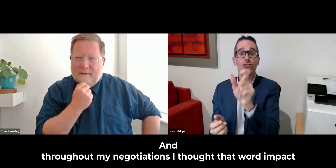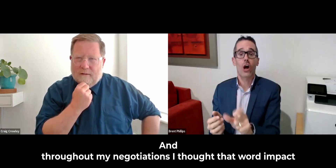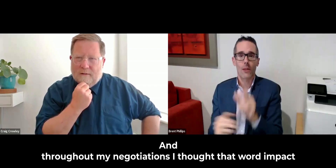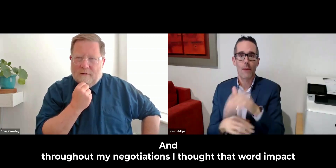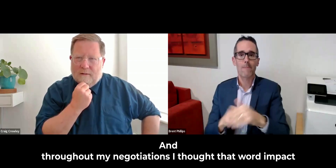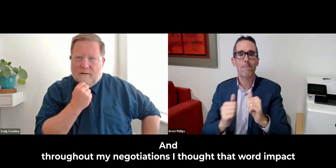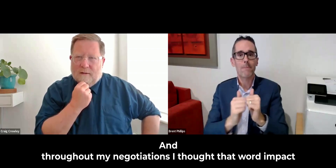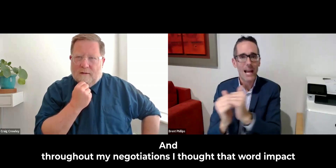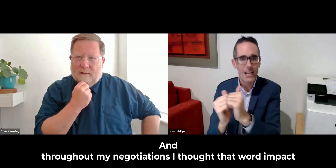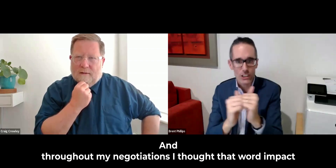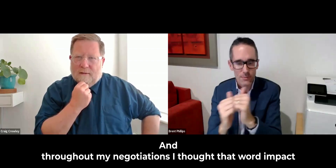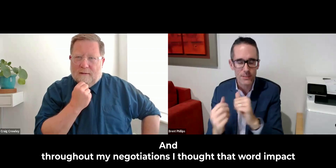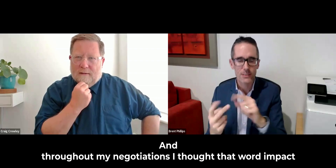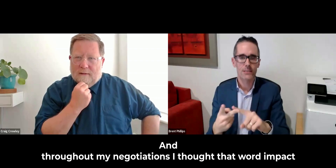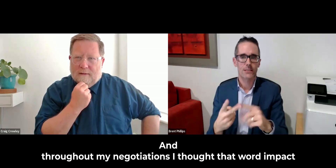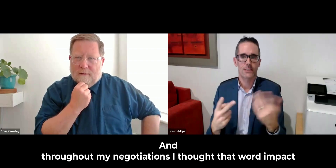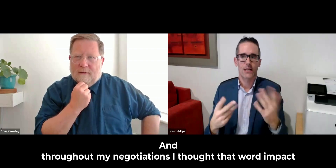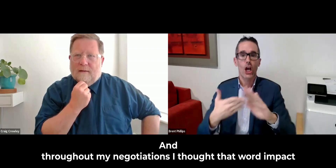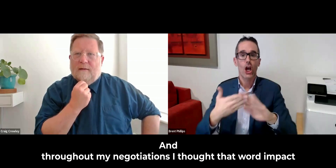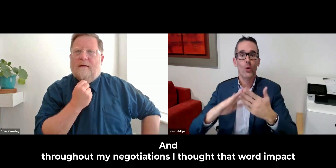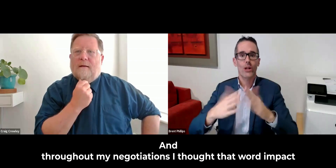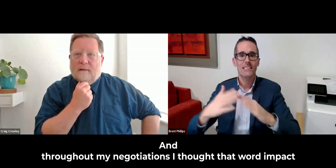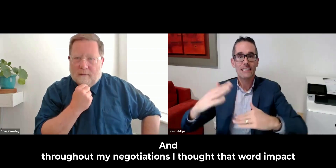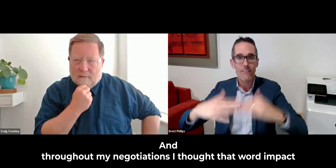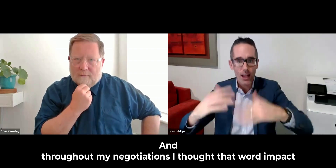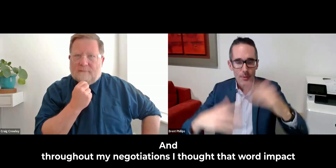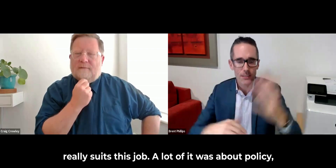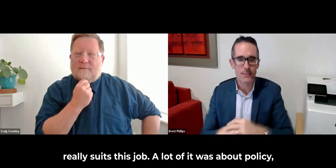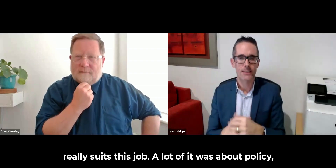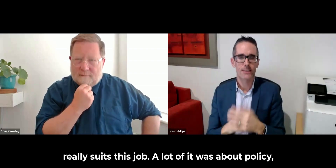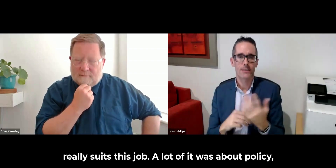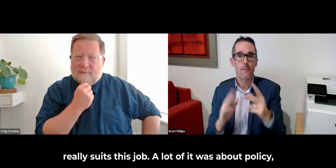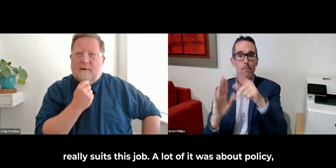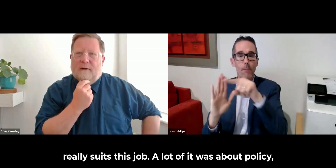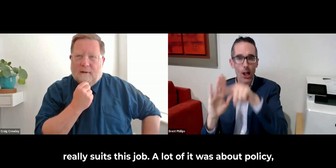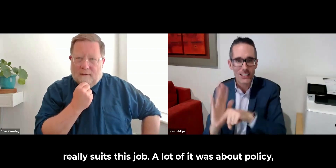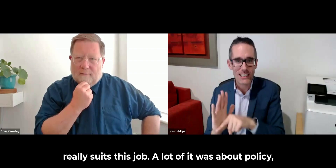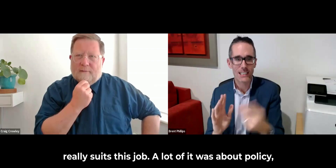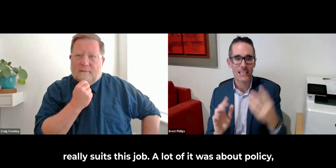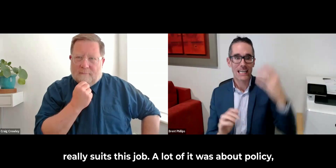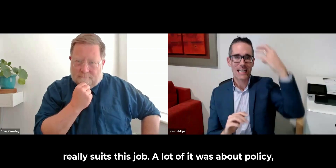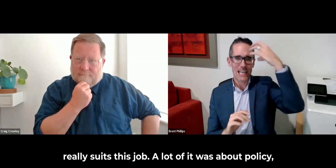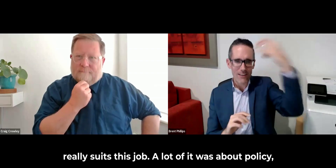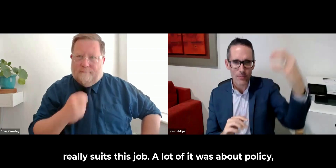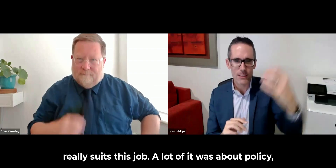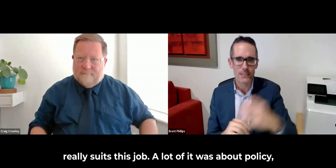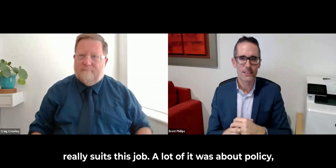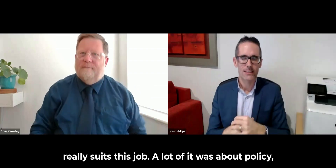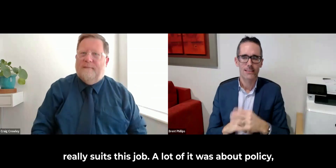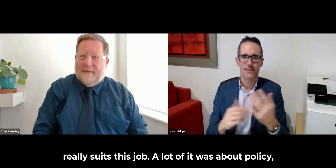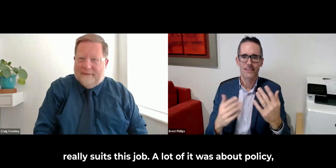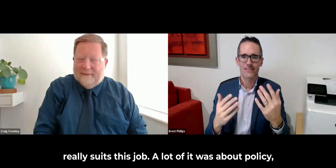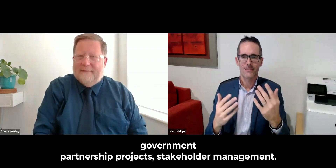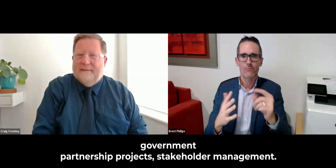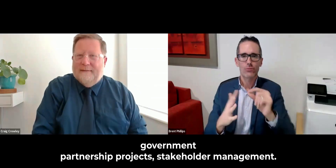my negotiations, I thought that word impact really suits this job. A lot of it was about policy,